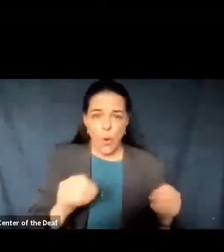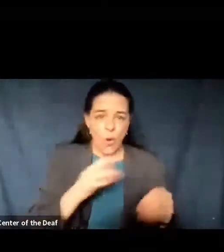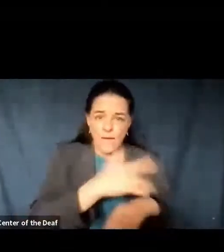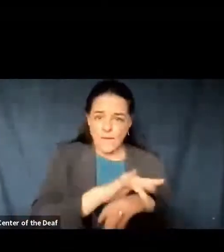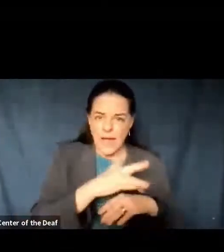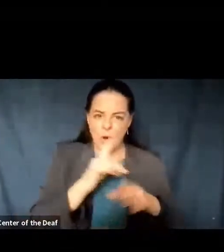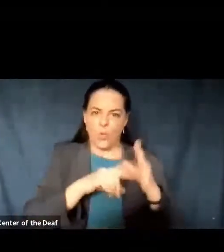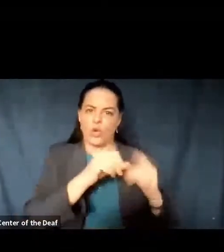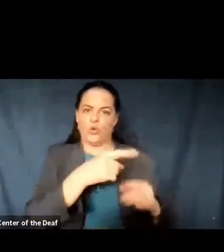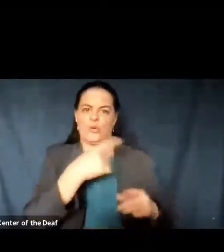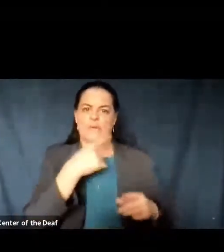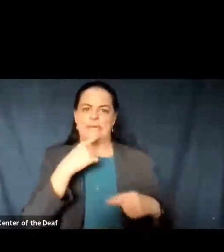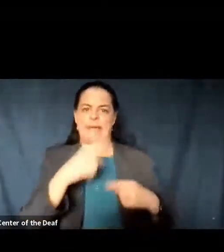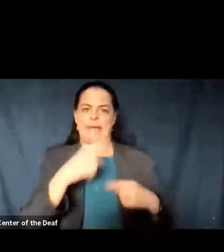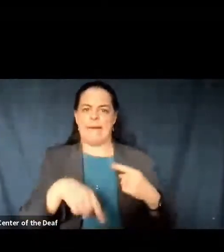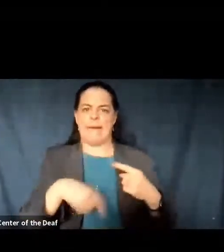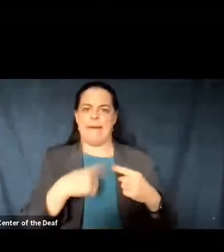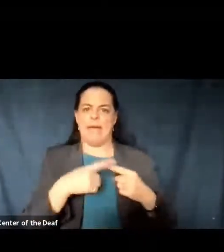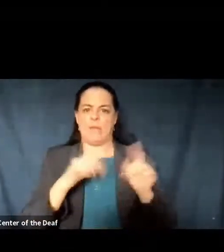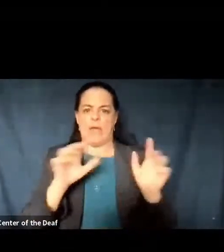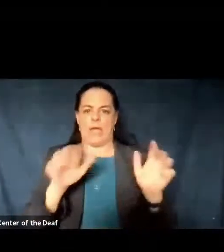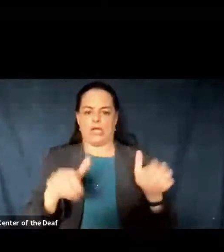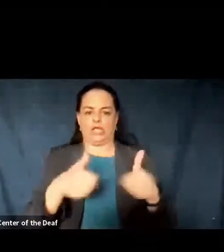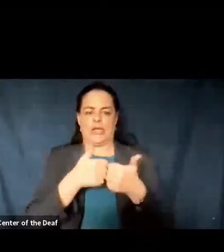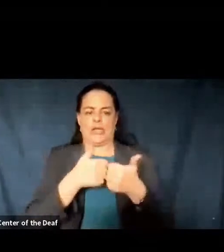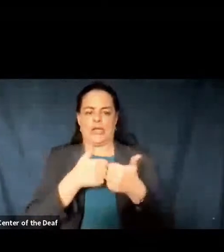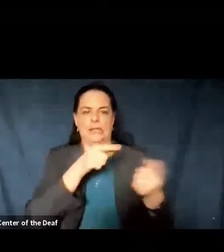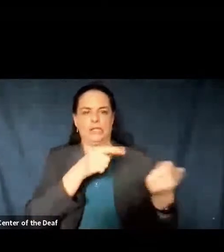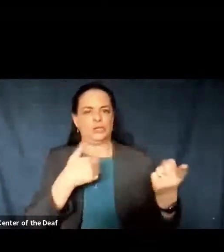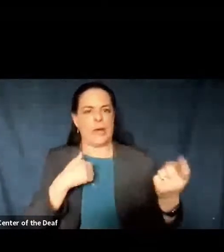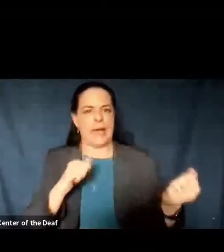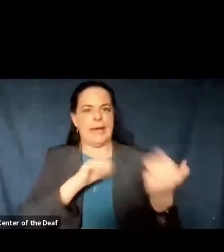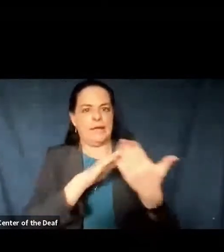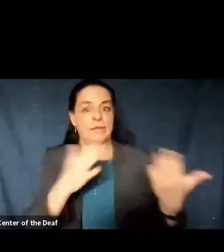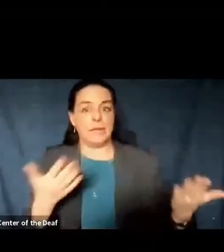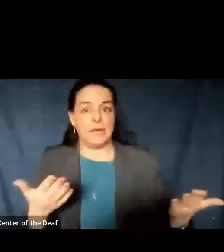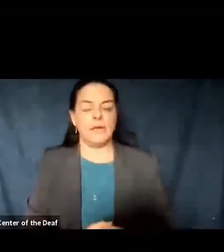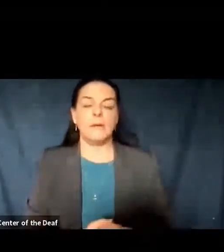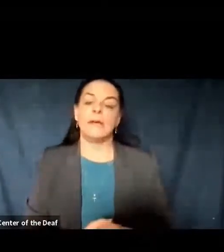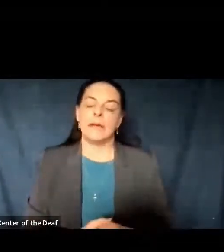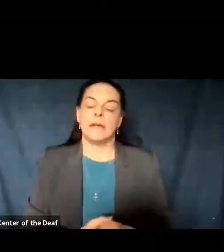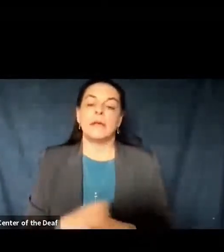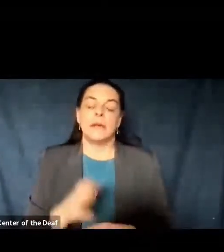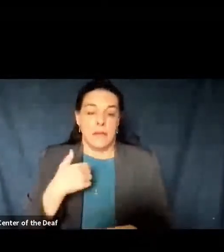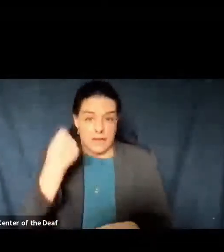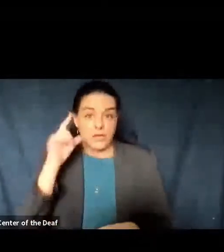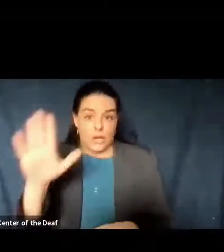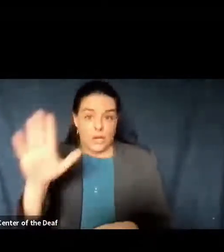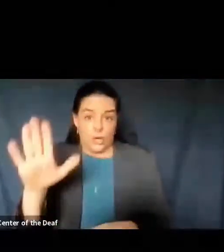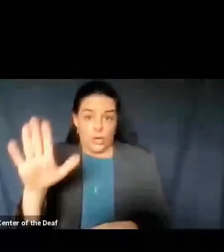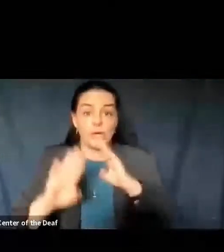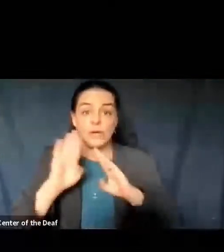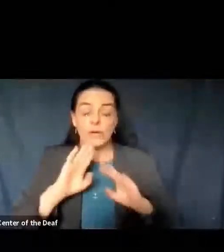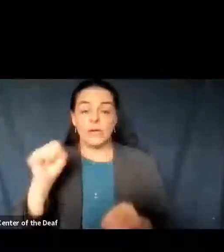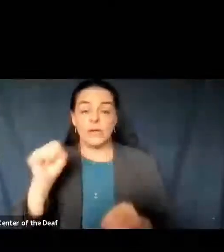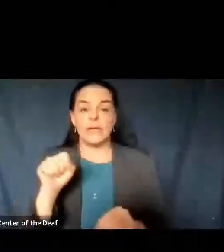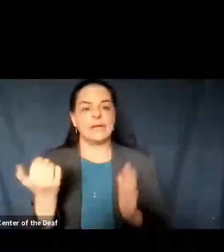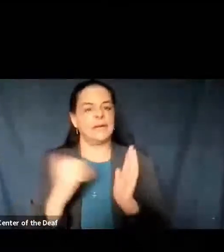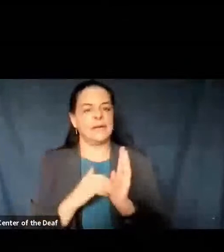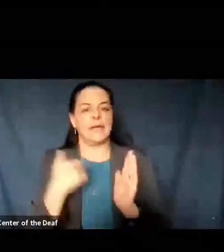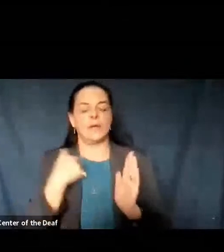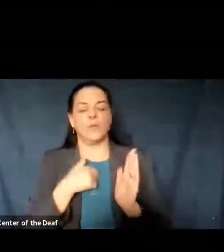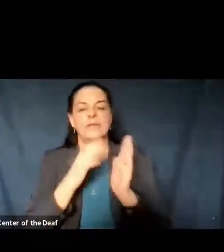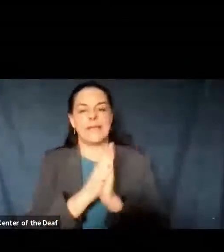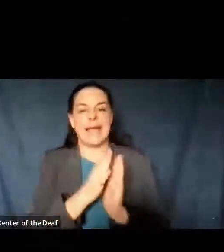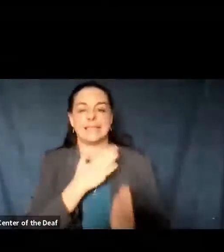challenges KCHD is facing? You know, I understand your frustration. And again, we just really ask for patience.